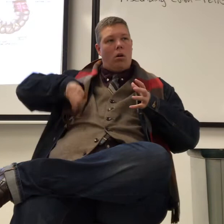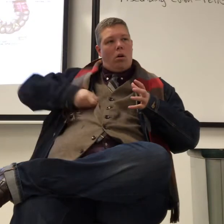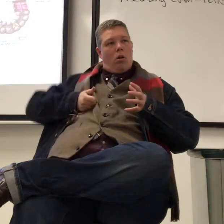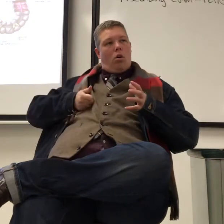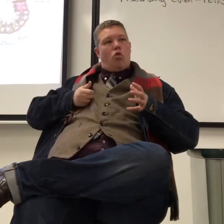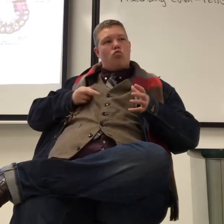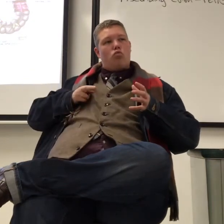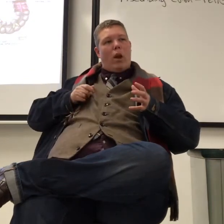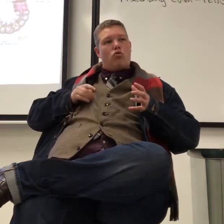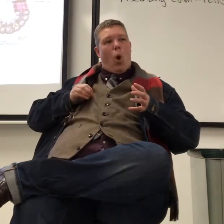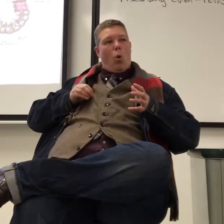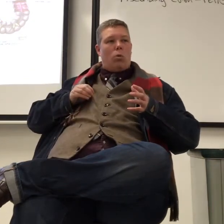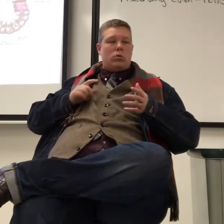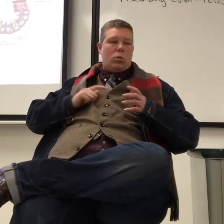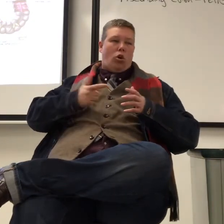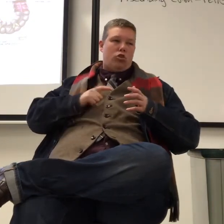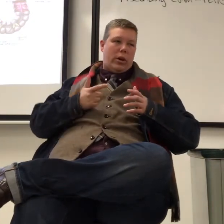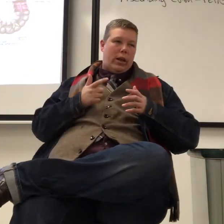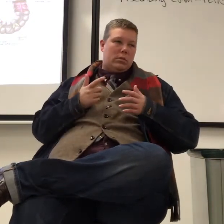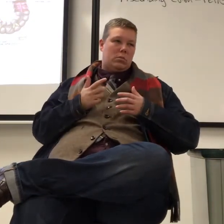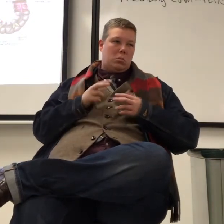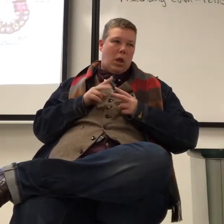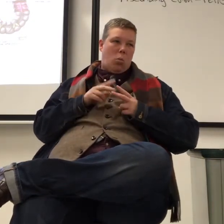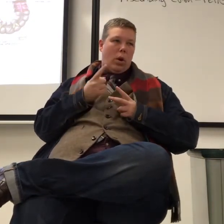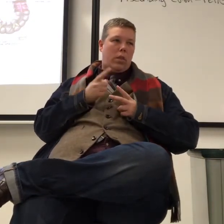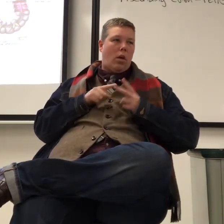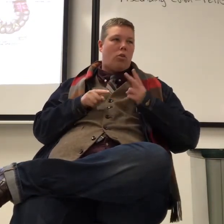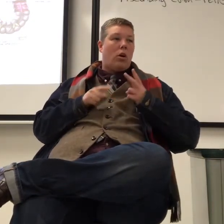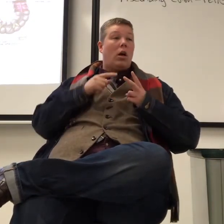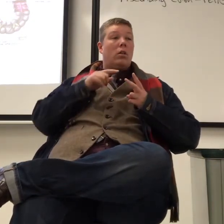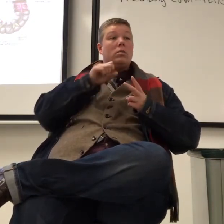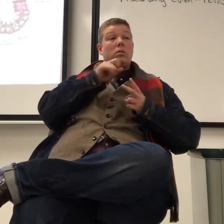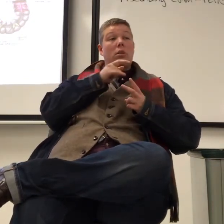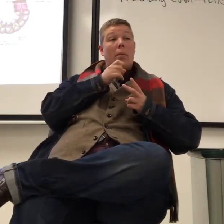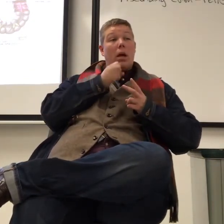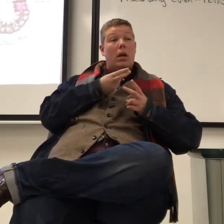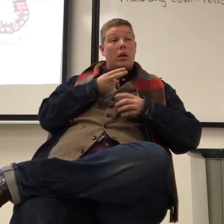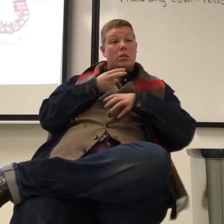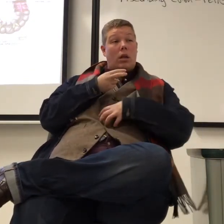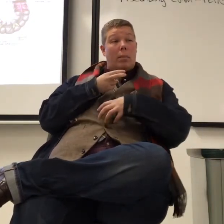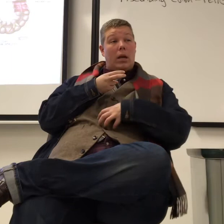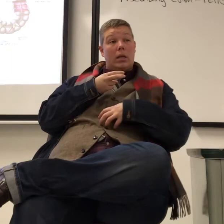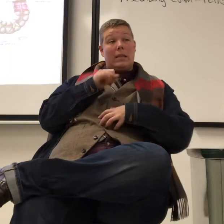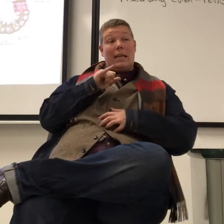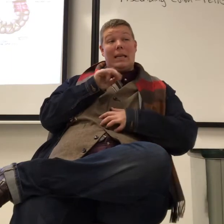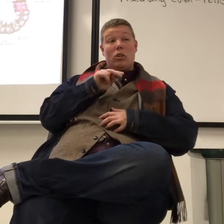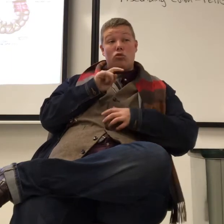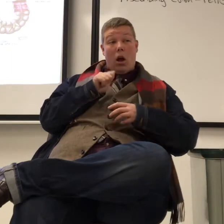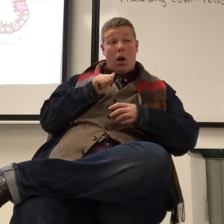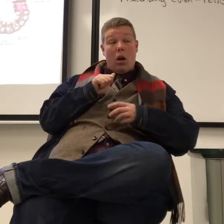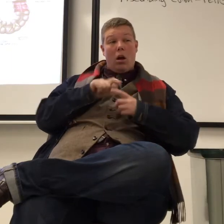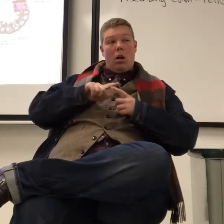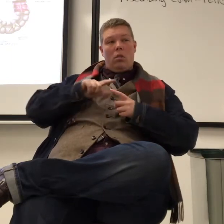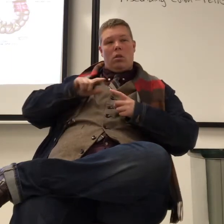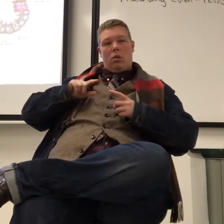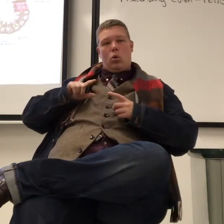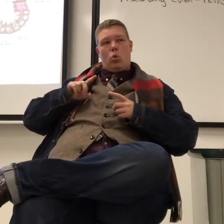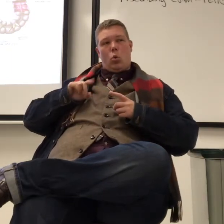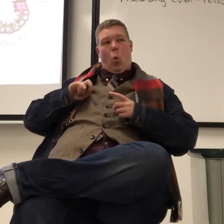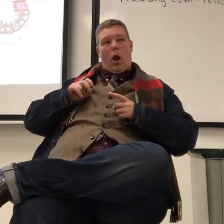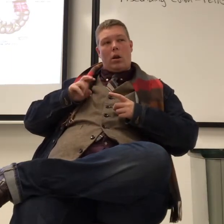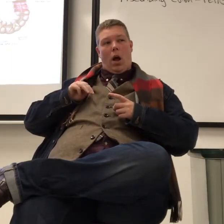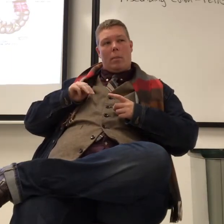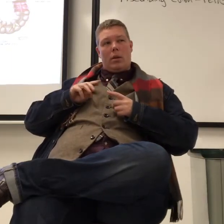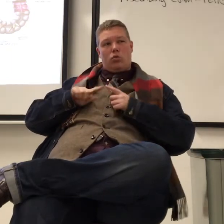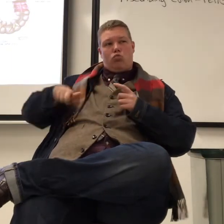of alternates. The stomach is intra. The duodenum is retro. Jejunum ileum, those are